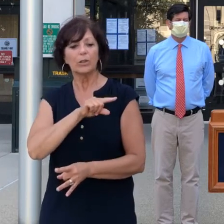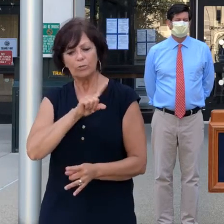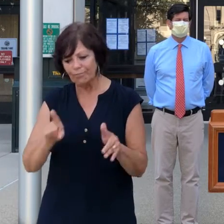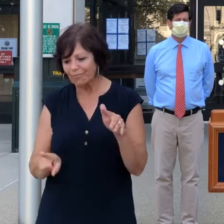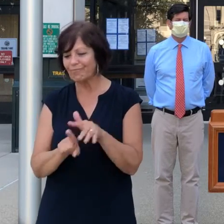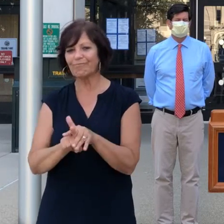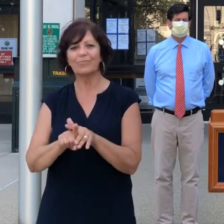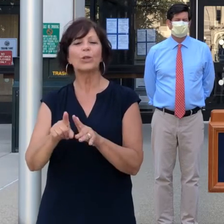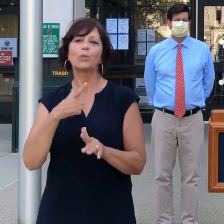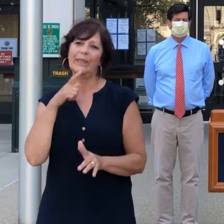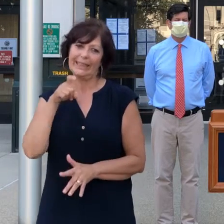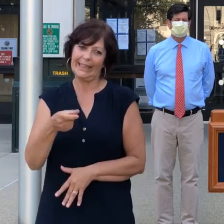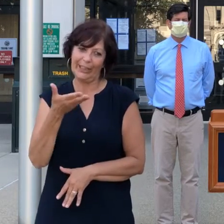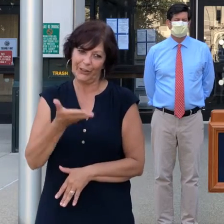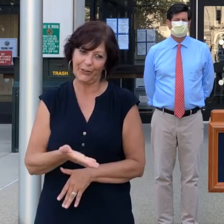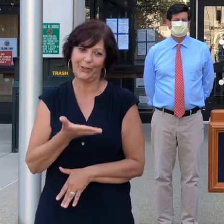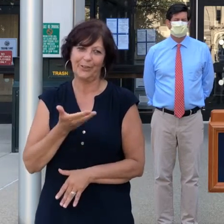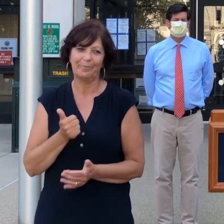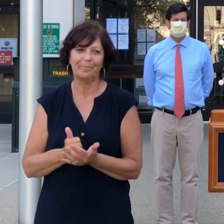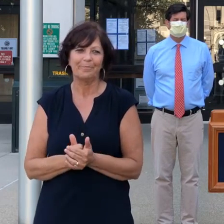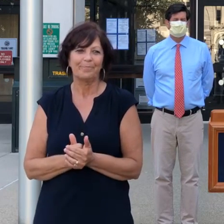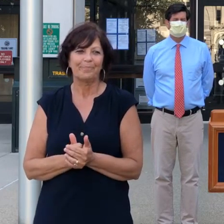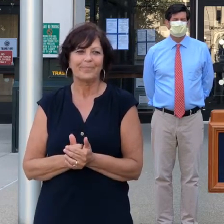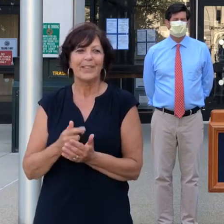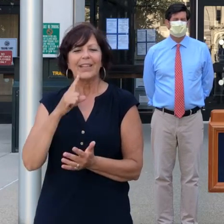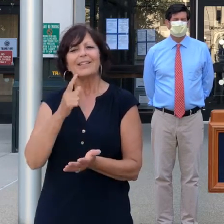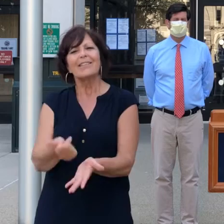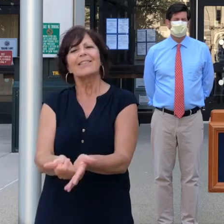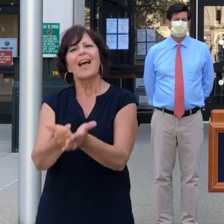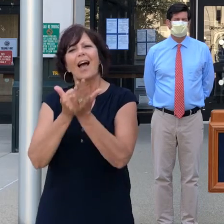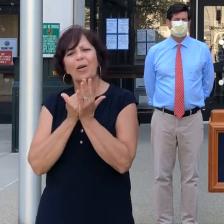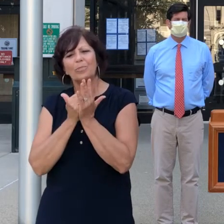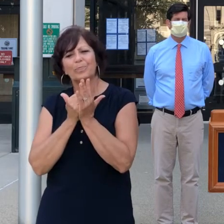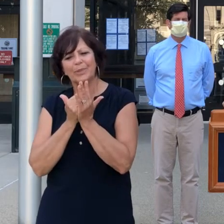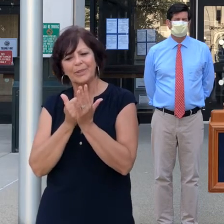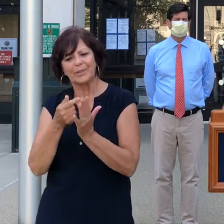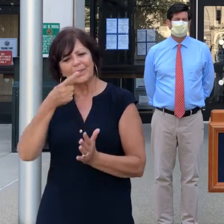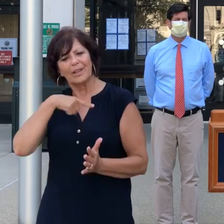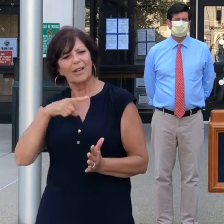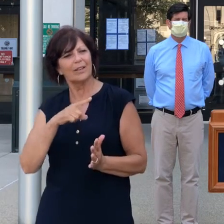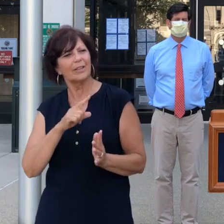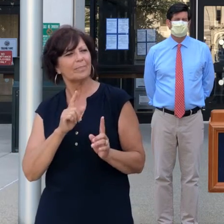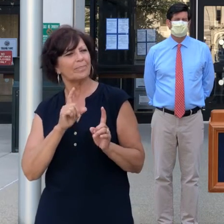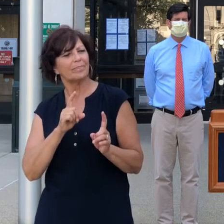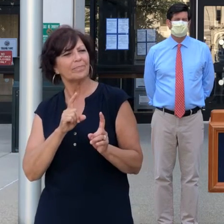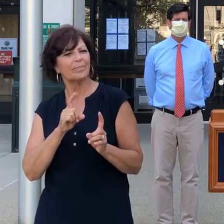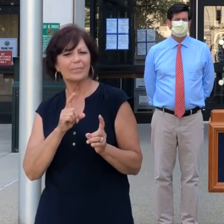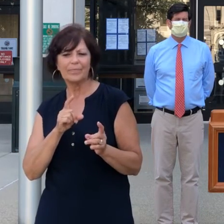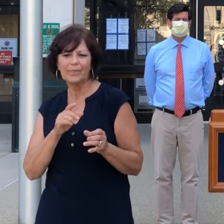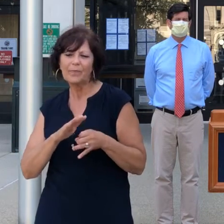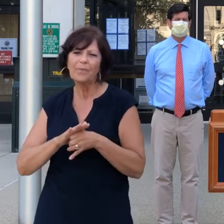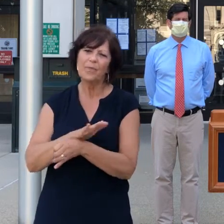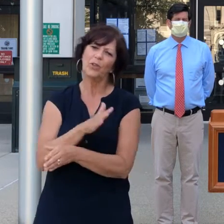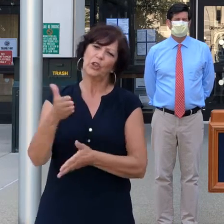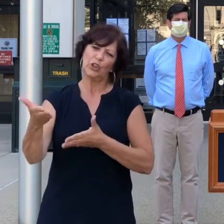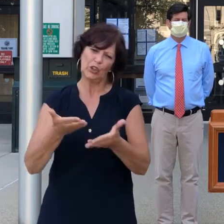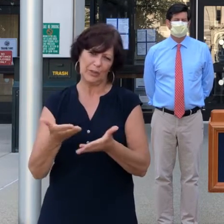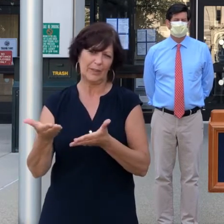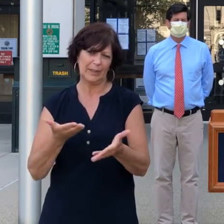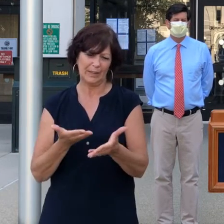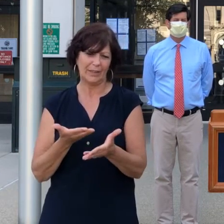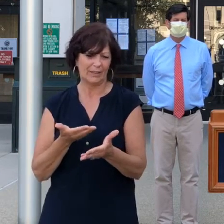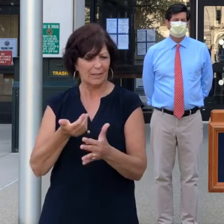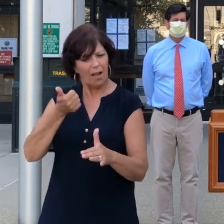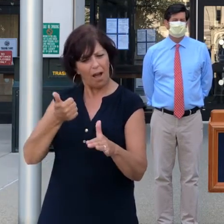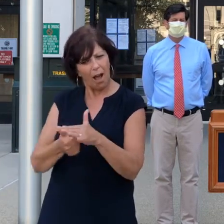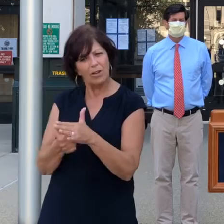we really needed her, and it really helps us deliver comprehensive, holistic services under the umbrella